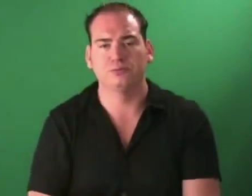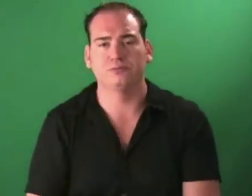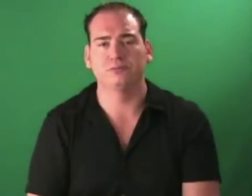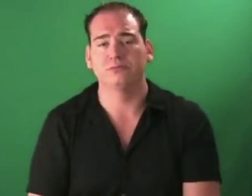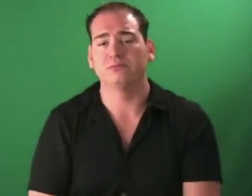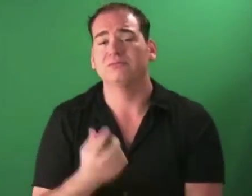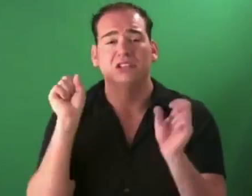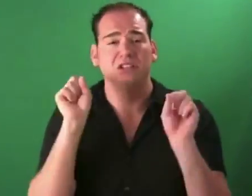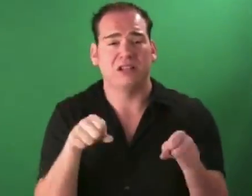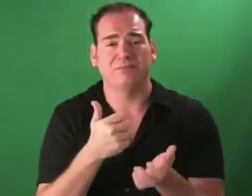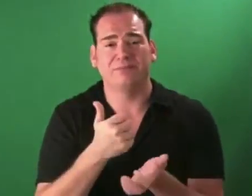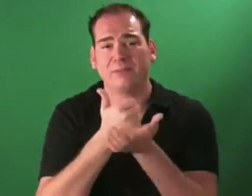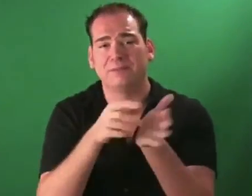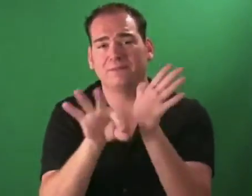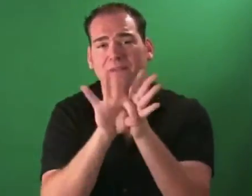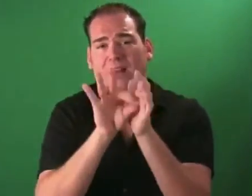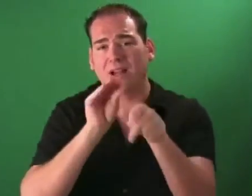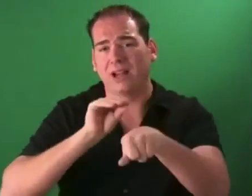your family and friends and staying connected.